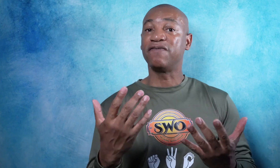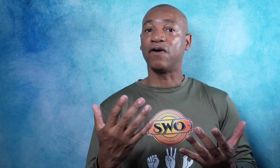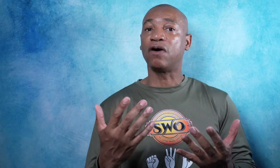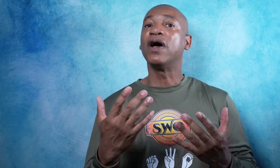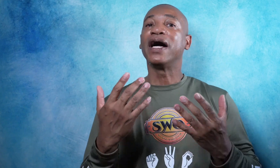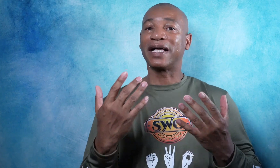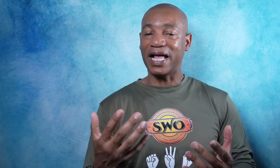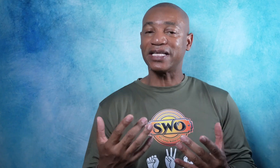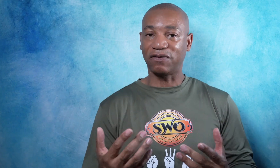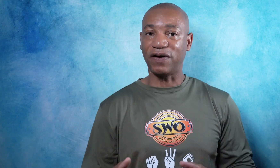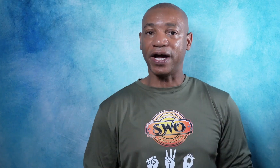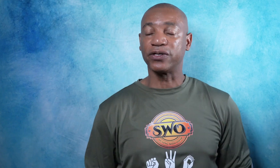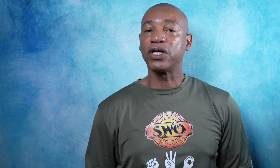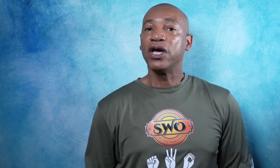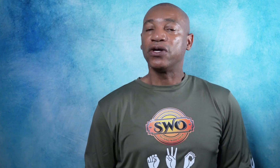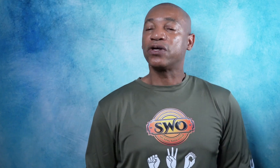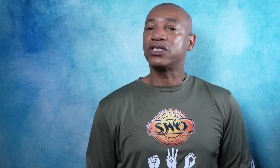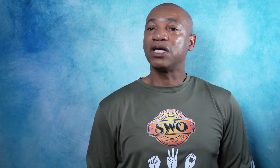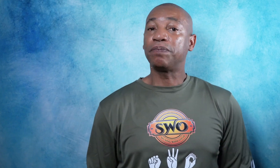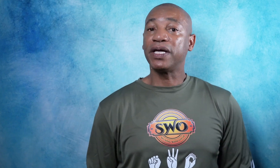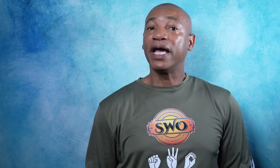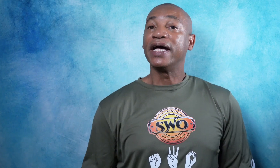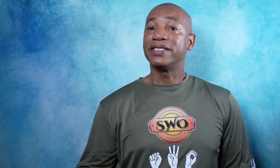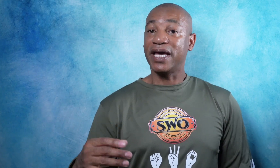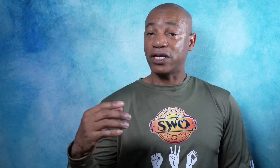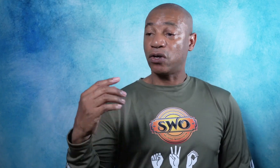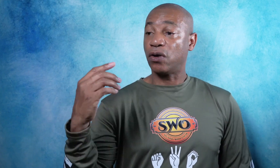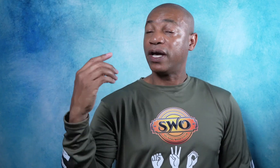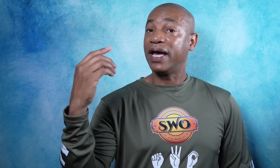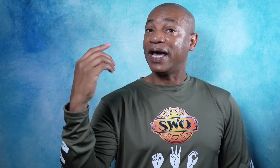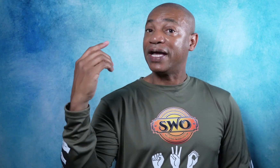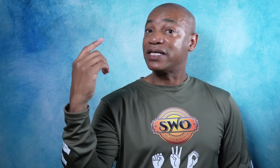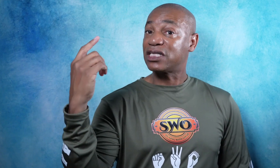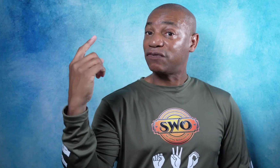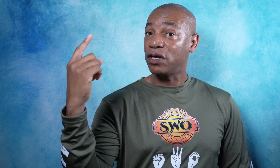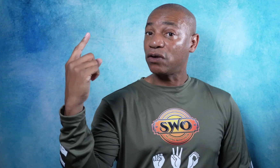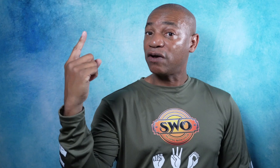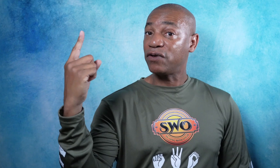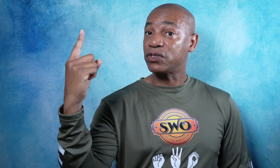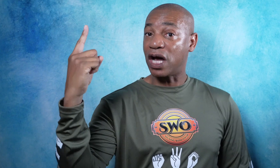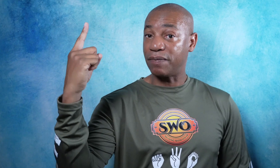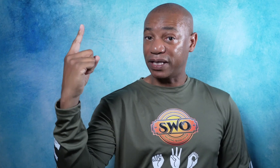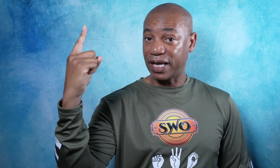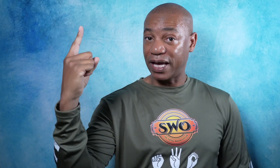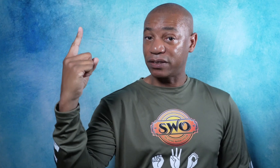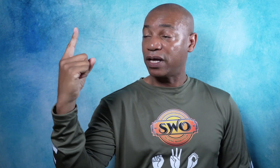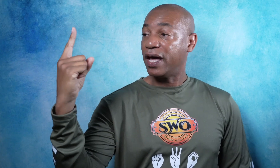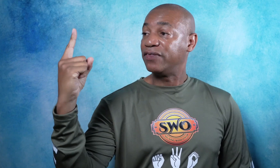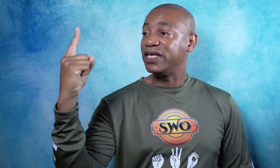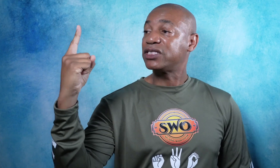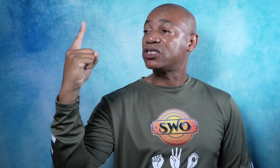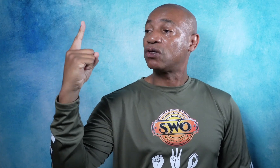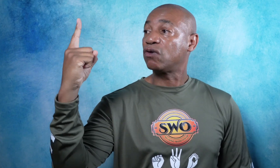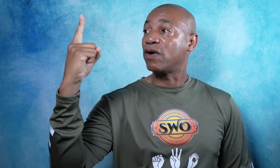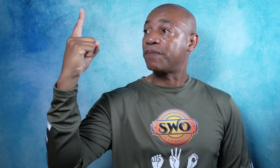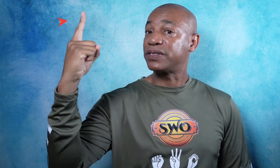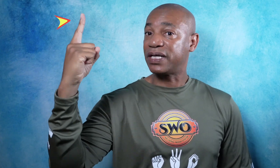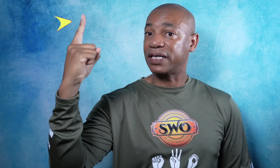involve classifiers. You're going to simply take your index finger of your dominant hand. This is going to represent